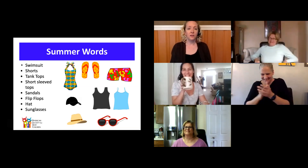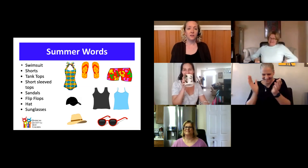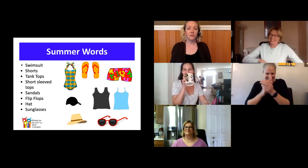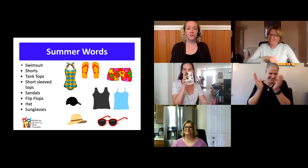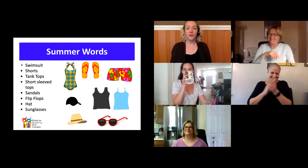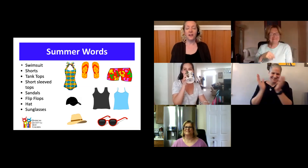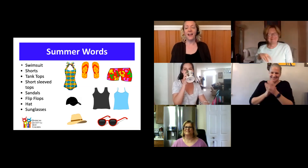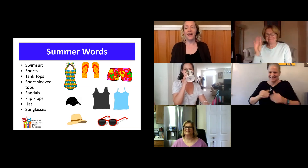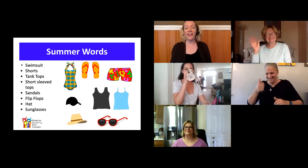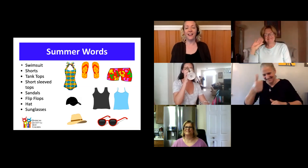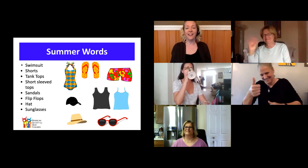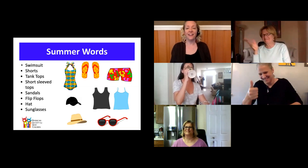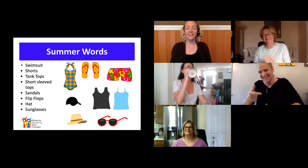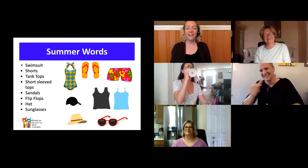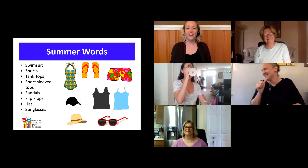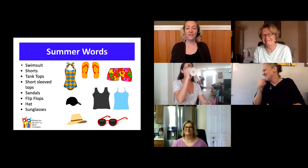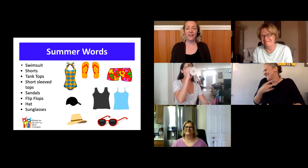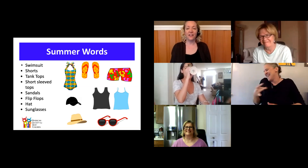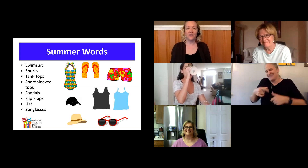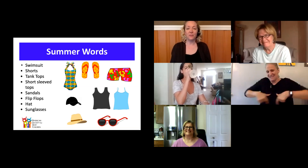Not a fan of the bikini. Okay.